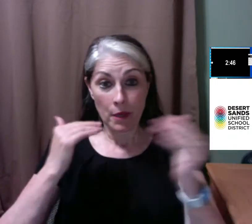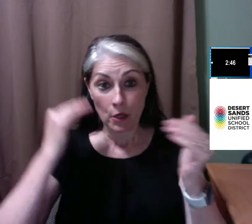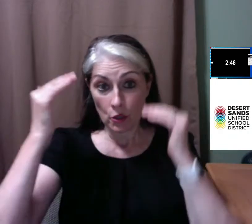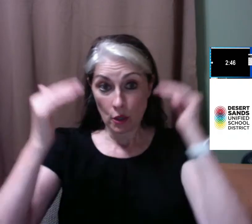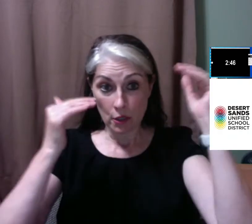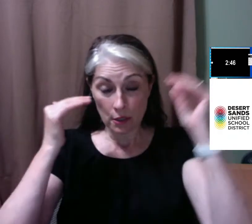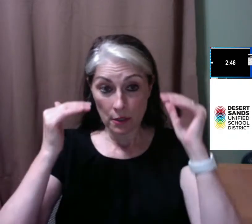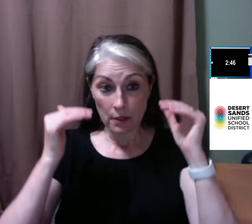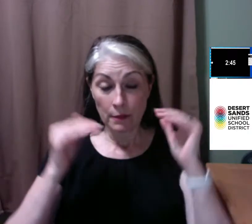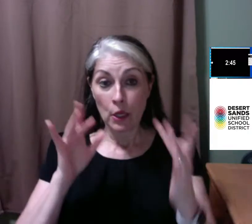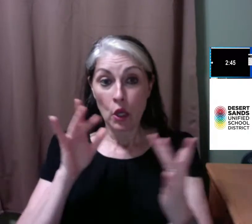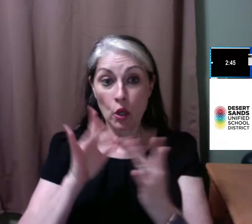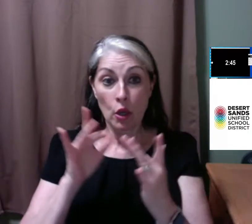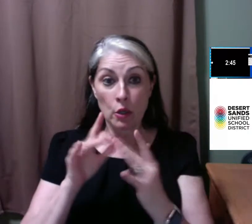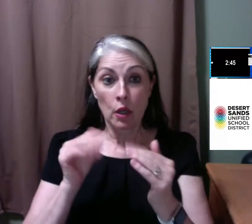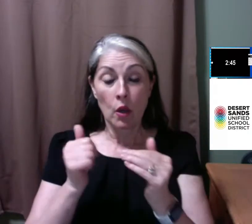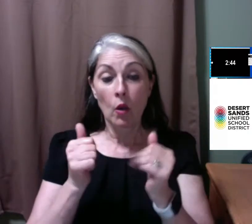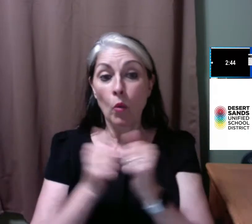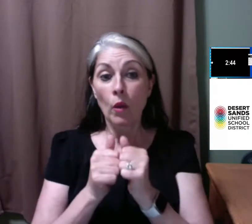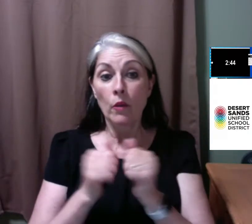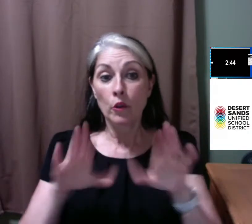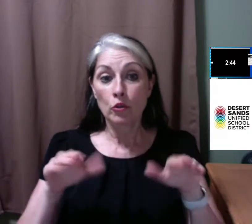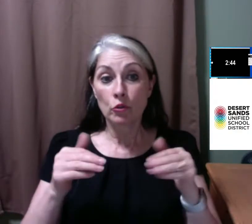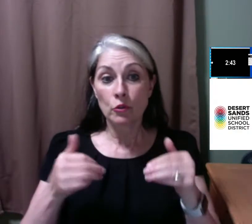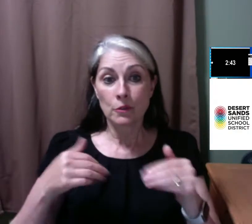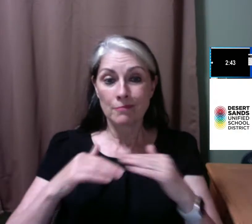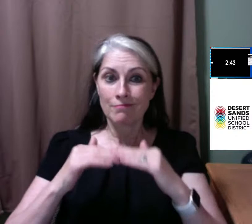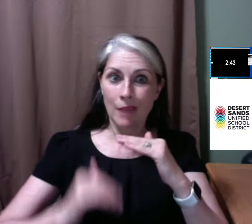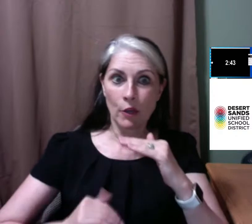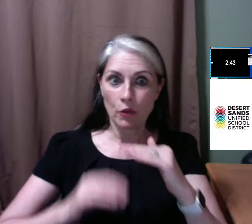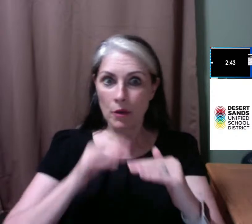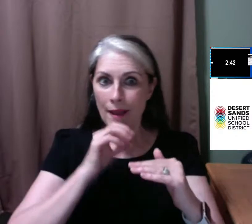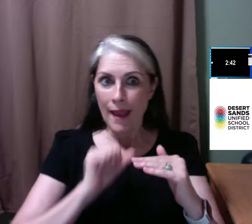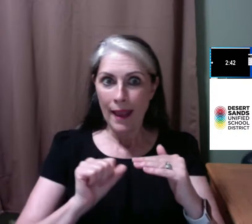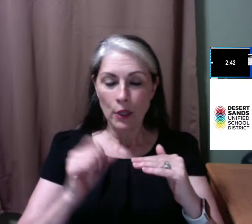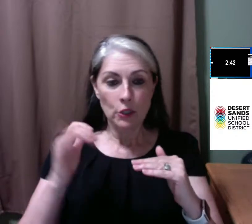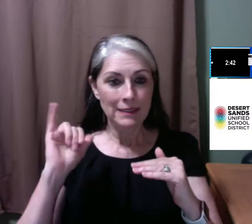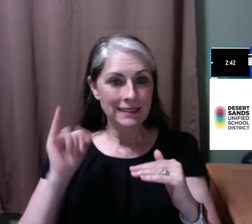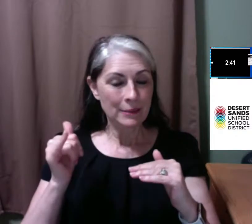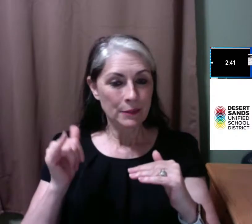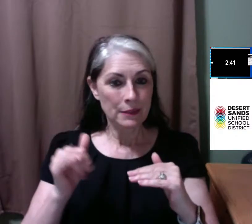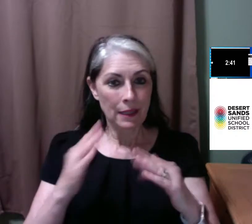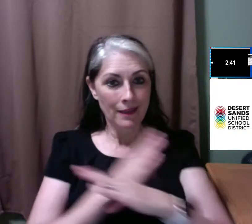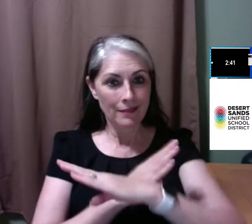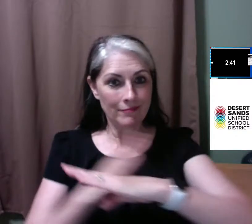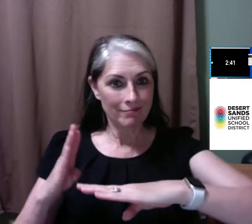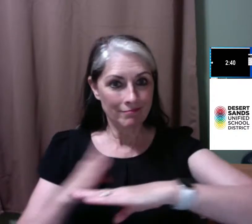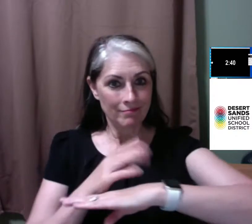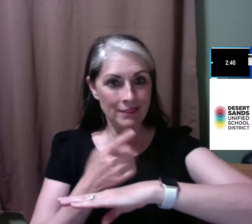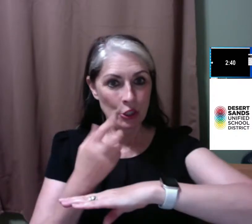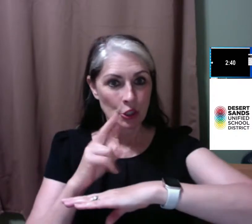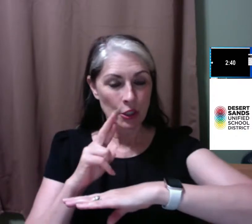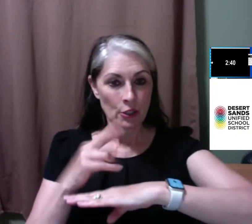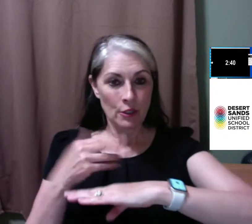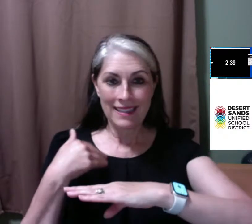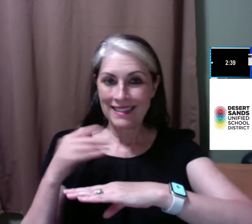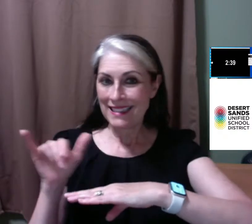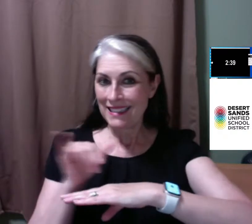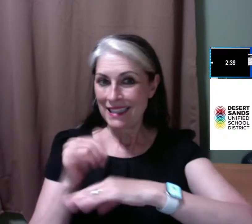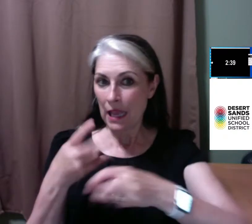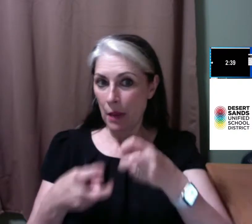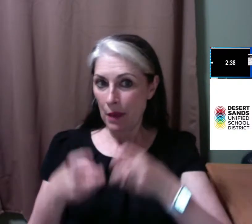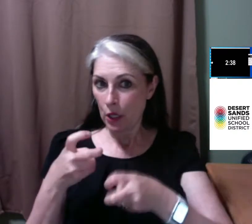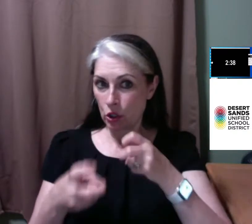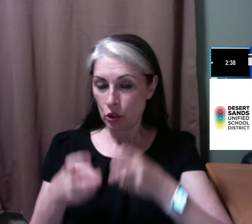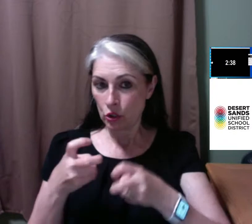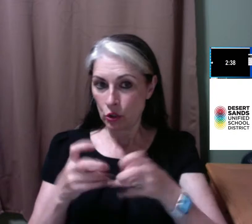able to make contact with underage children. It seems like the gender spectrum could potentially have the same issue.